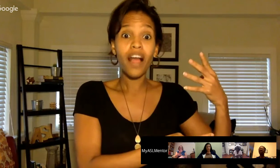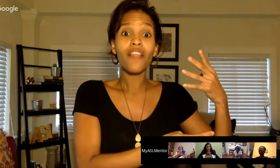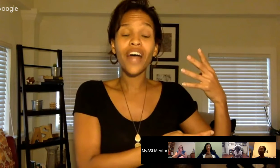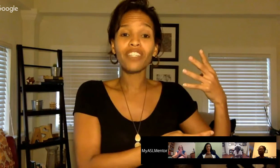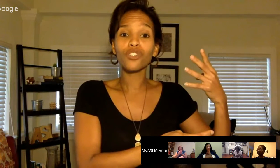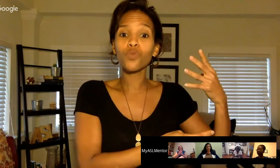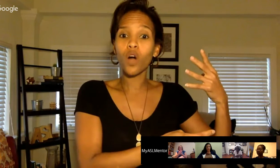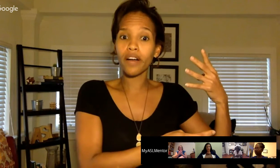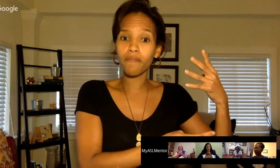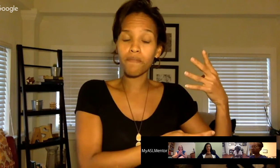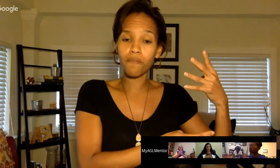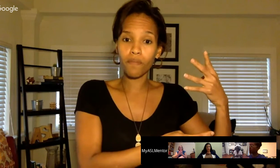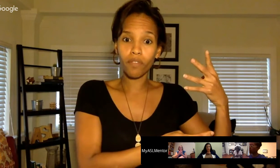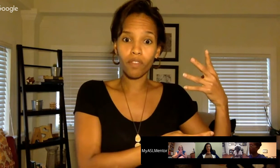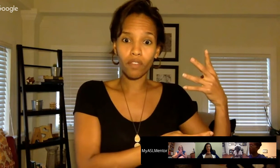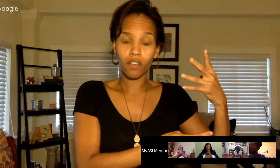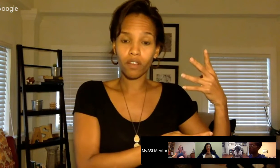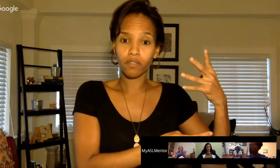Yep. That do what?